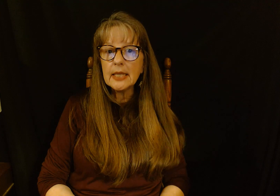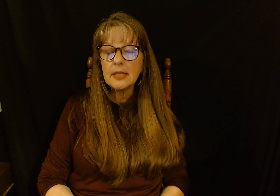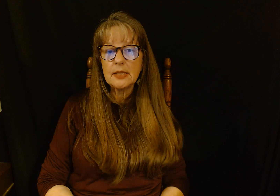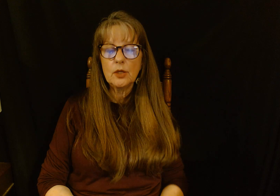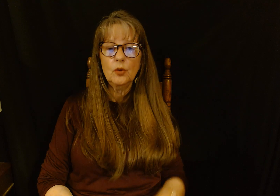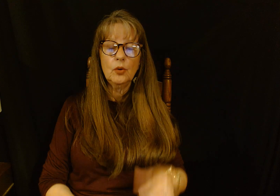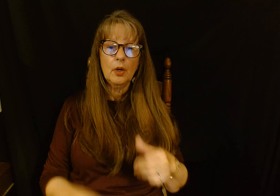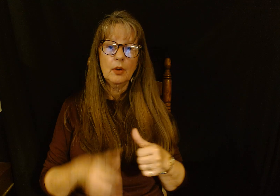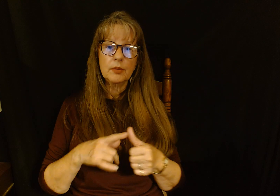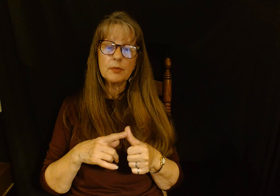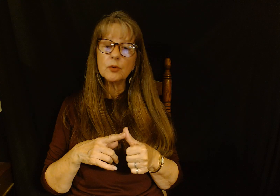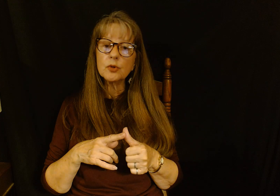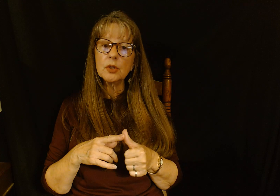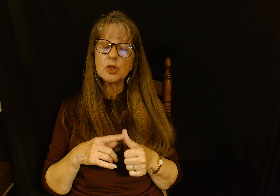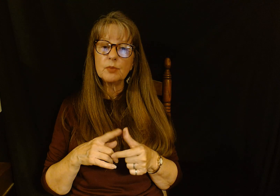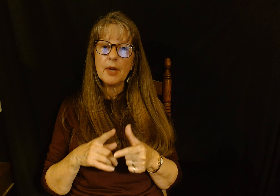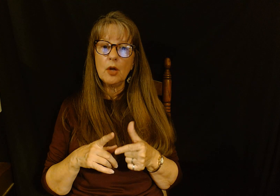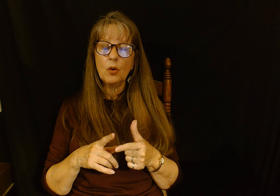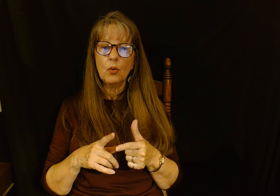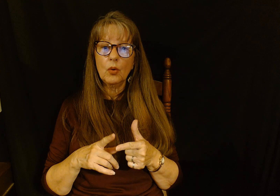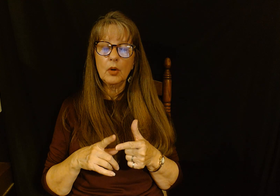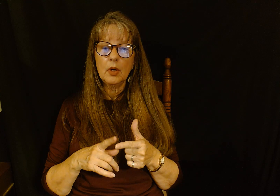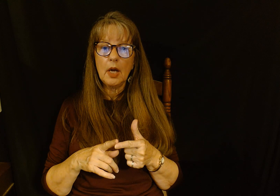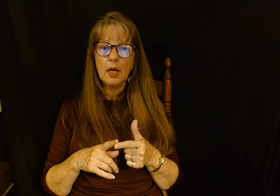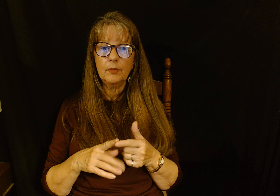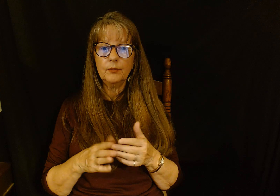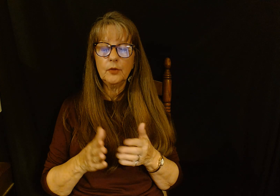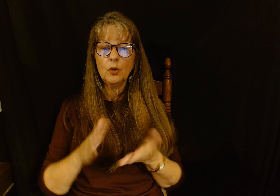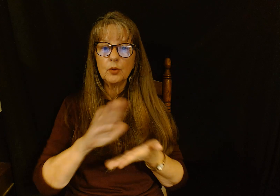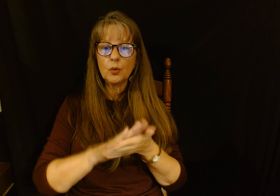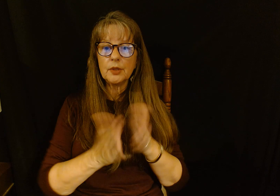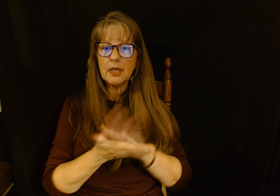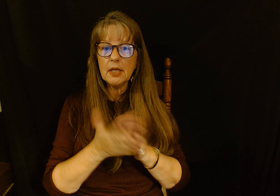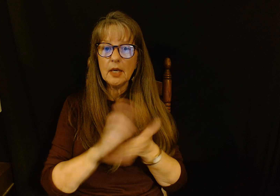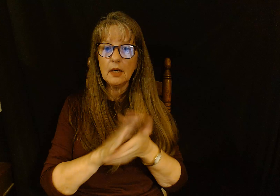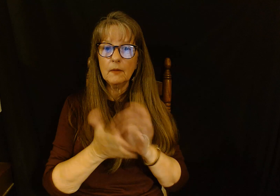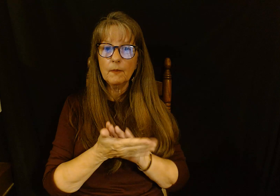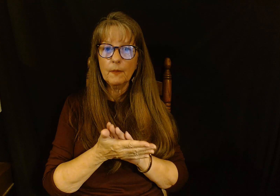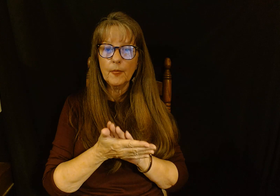fajitas. Some of those you can spell, or a tortilla.